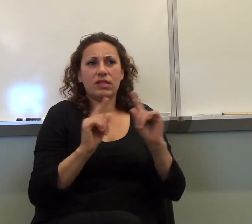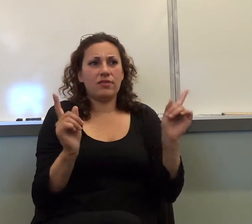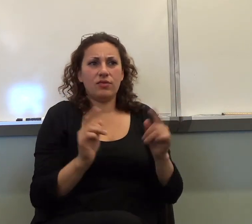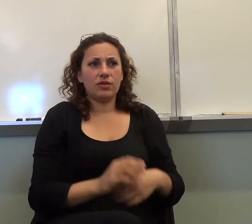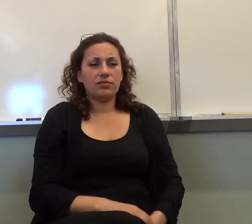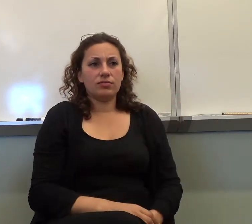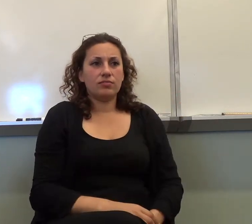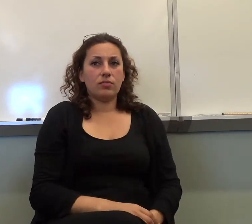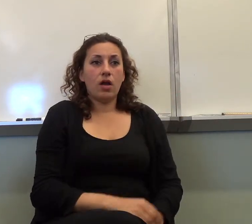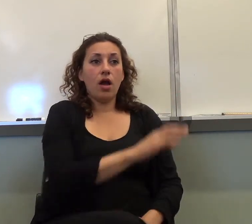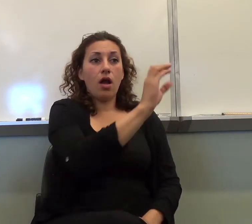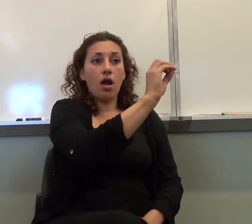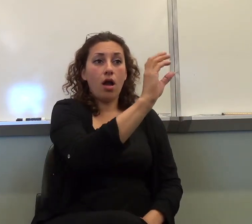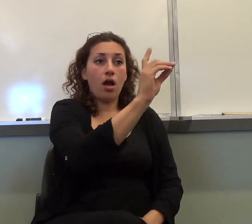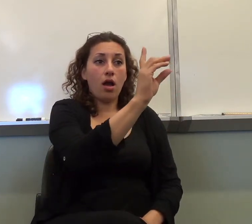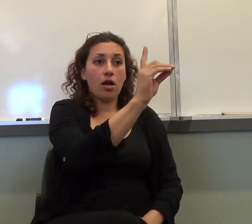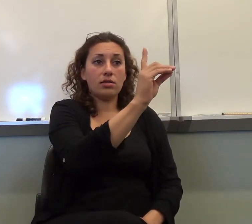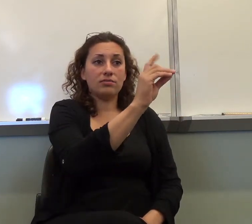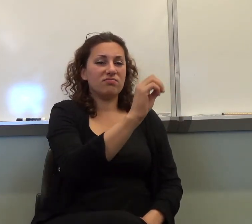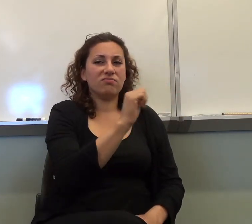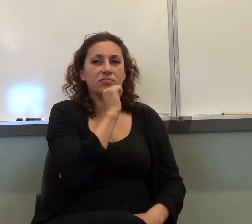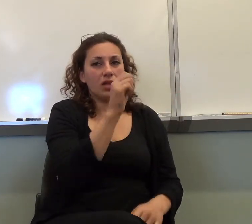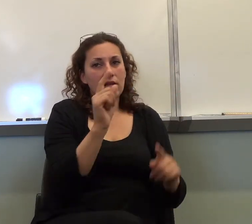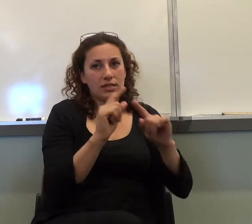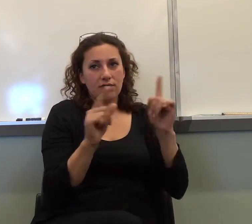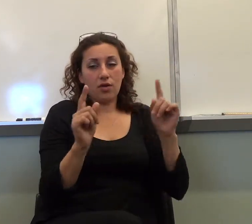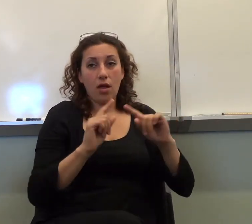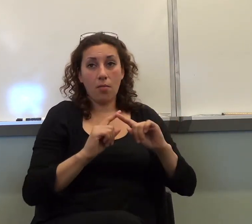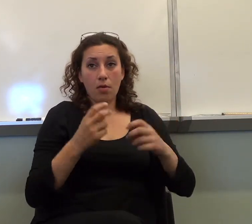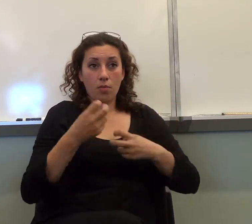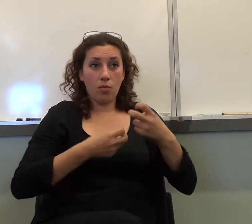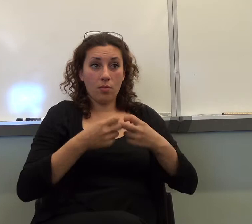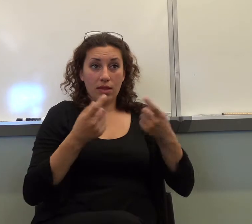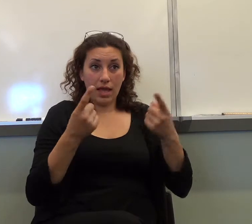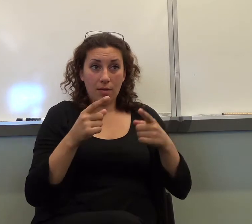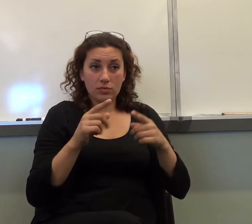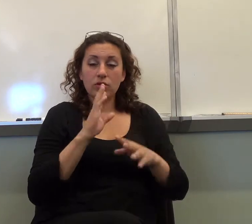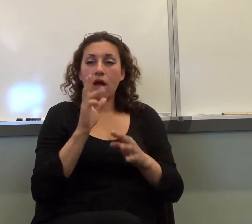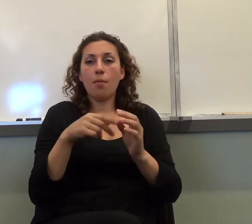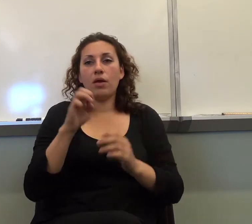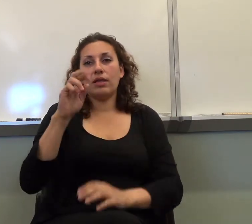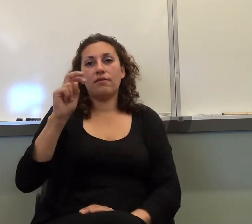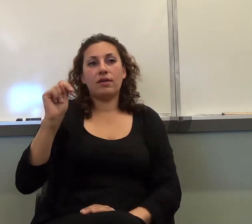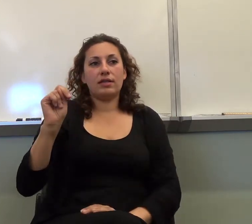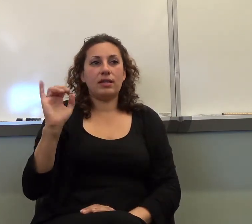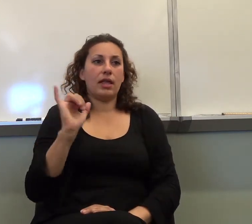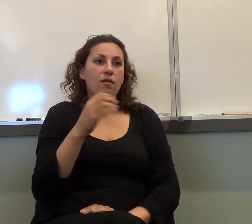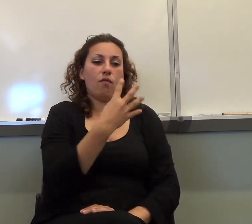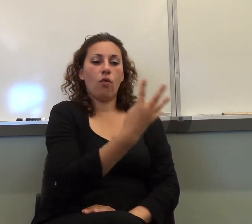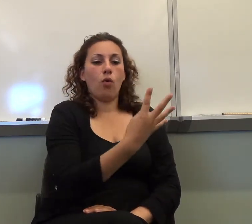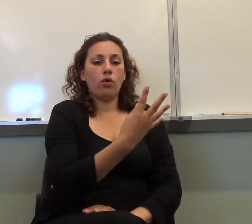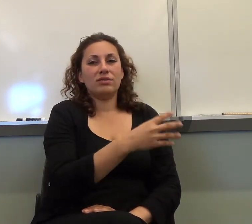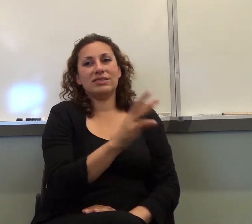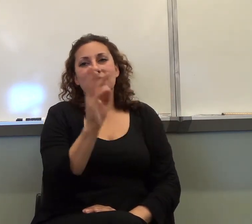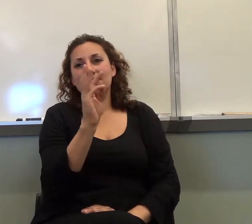Odd powers is no difference. The only problem occurs when you're talking about even powers like 4s and 6s and 8s and stuff like